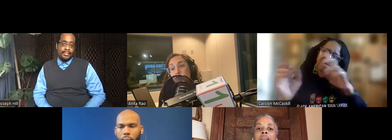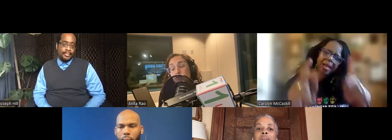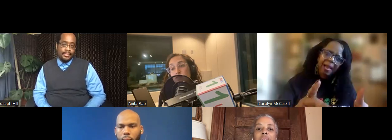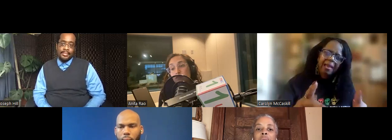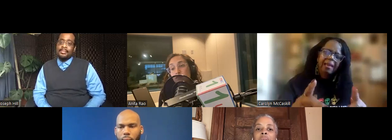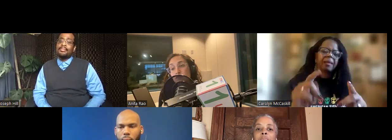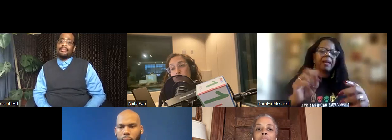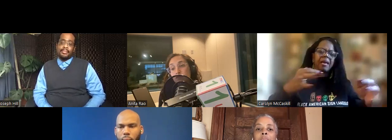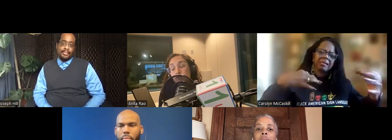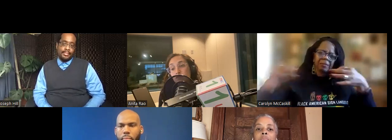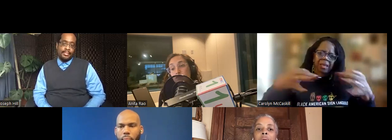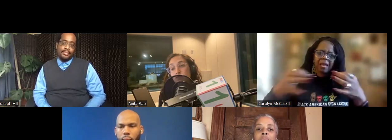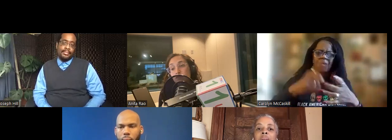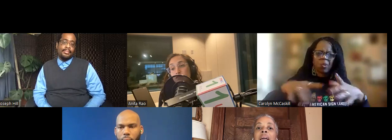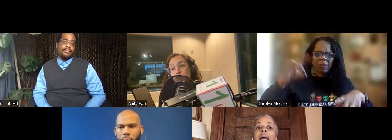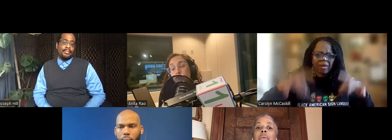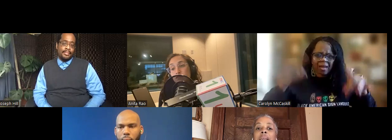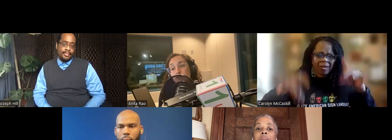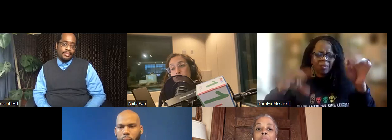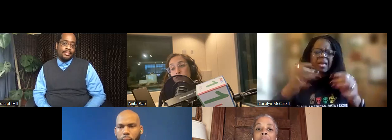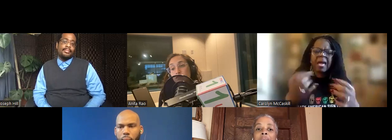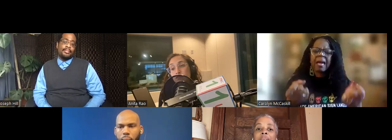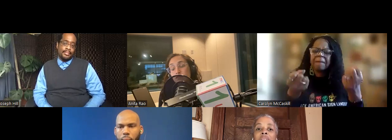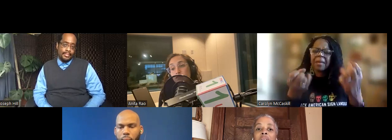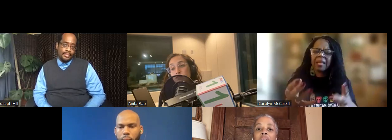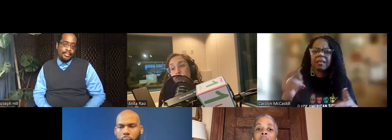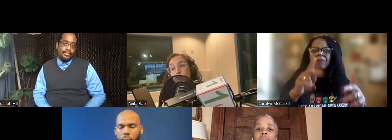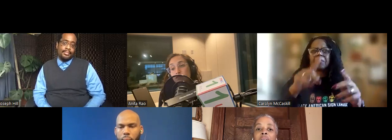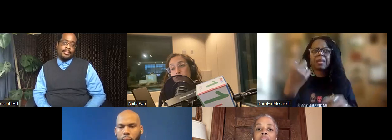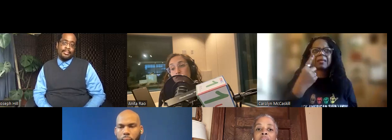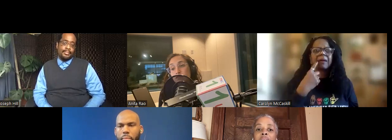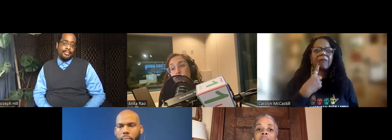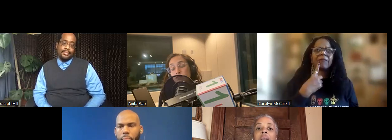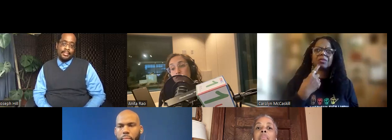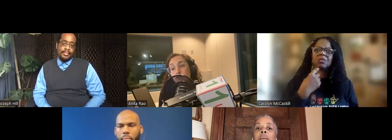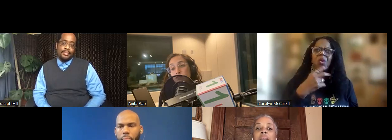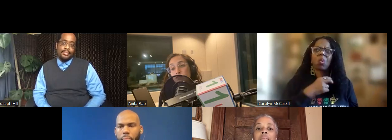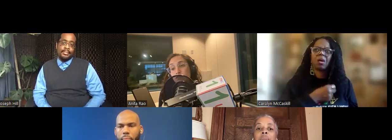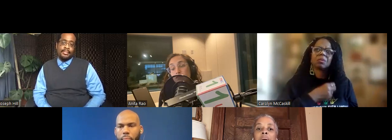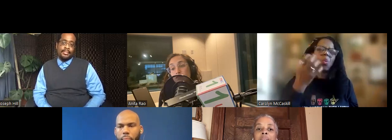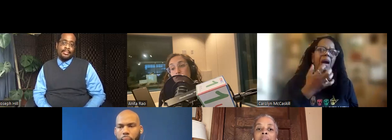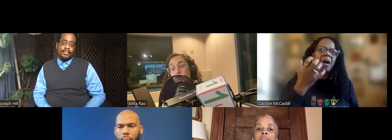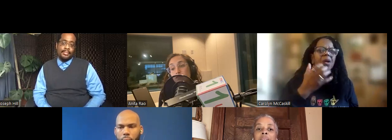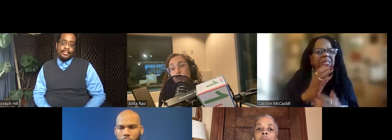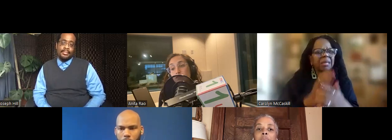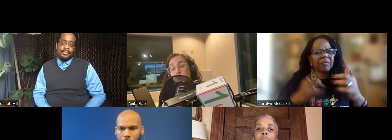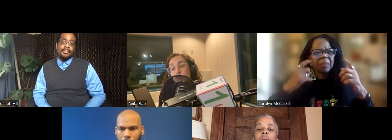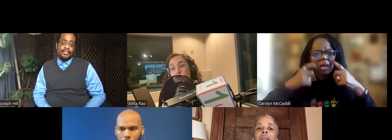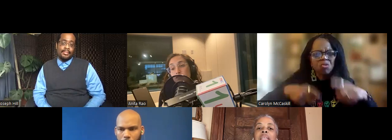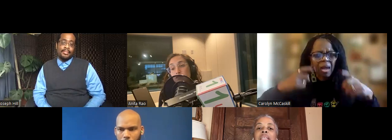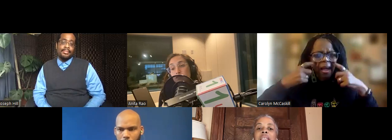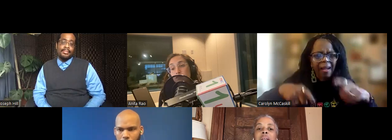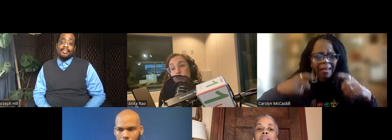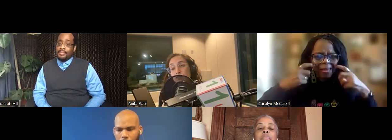our interviews and published the book, and we came back and shared our findings, many of the Black deaf